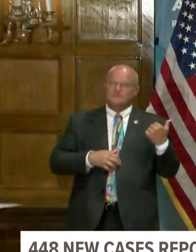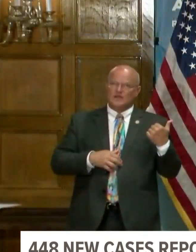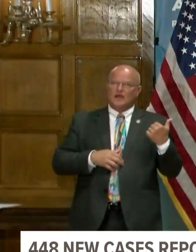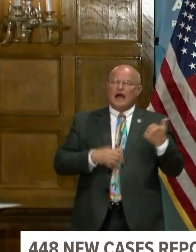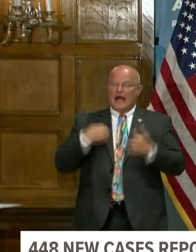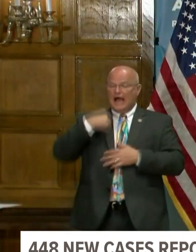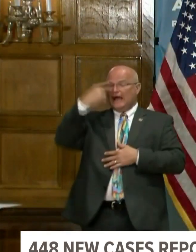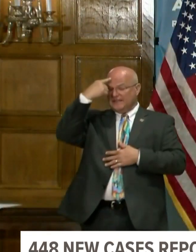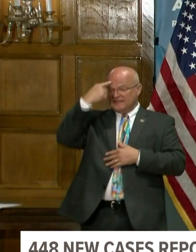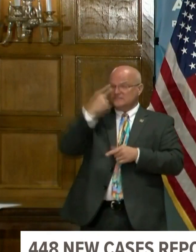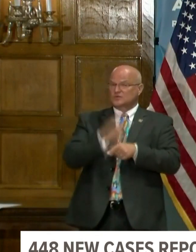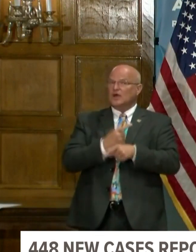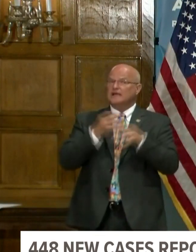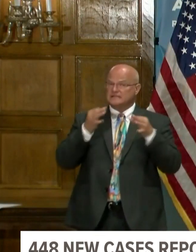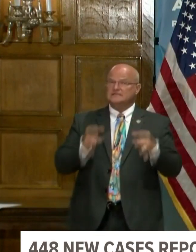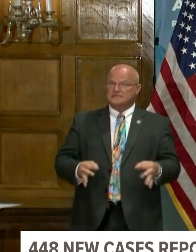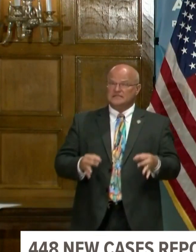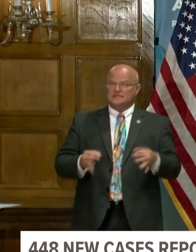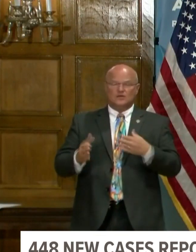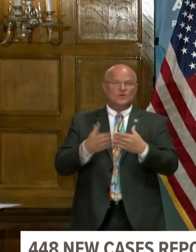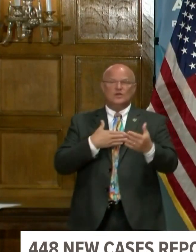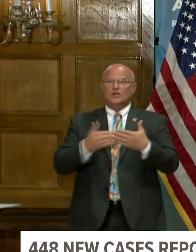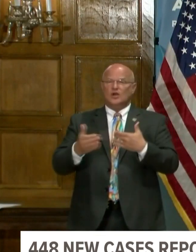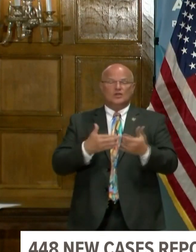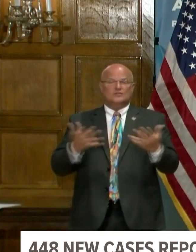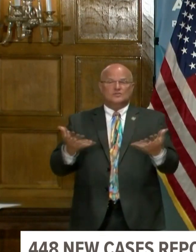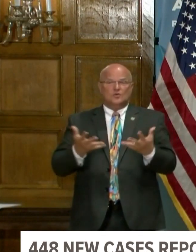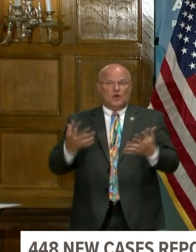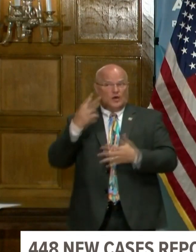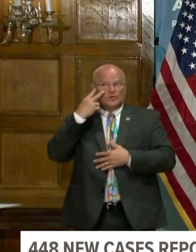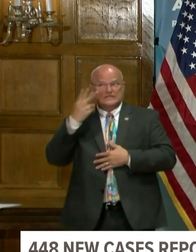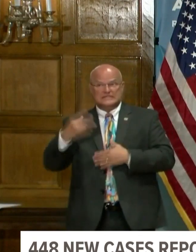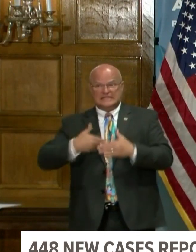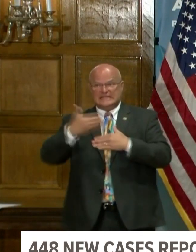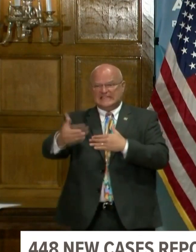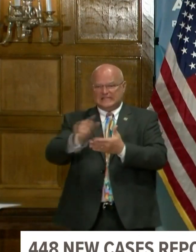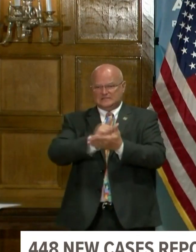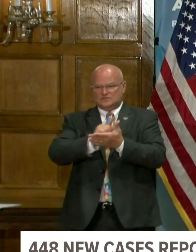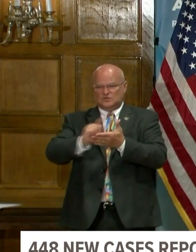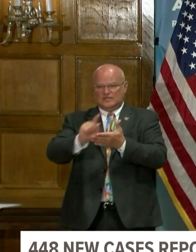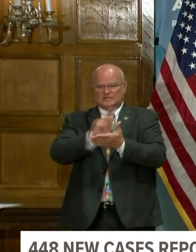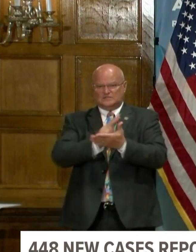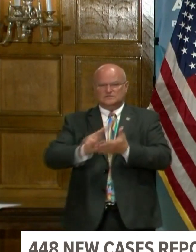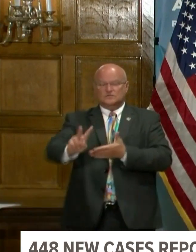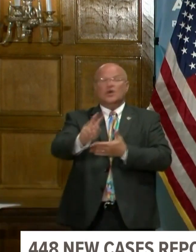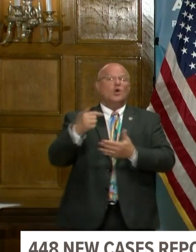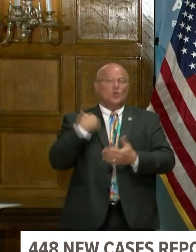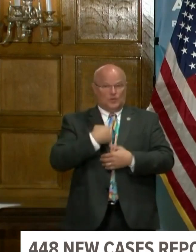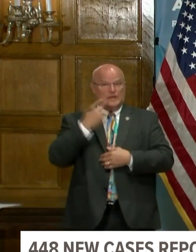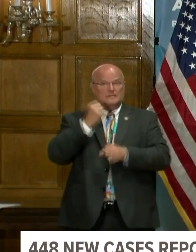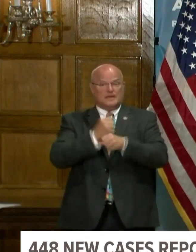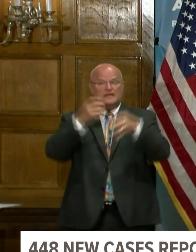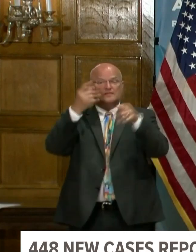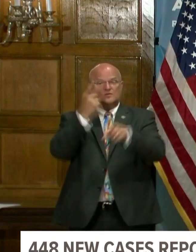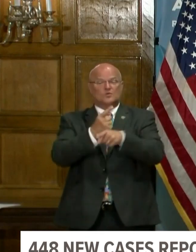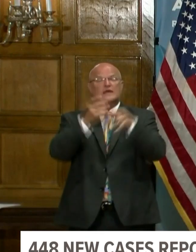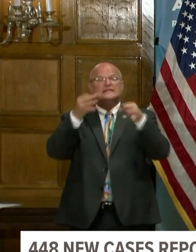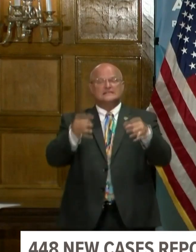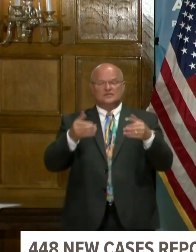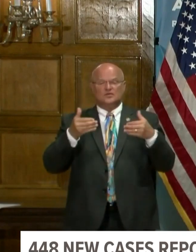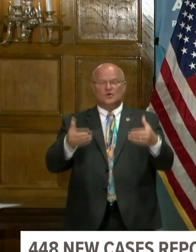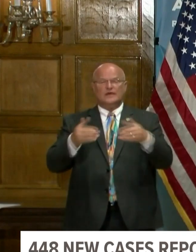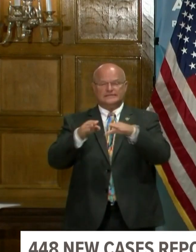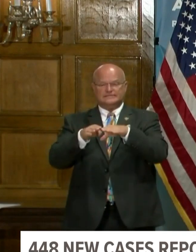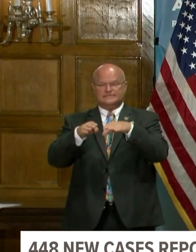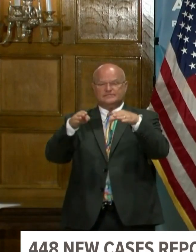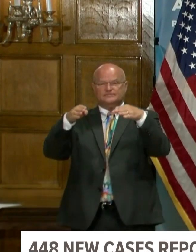decision, and regardless of what we see in the next week, we made the right decision to go ahead and lift